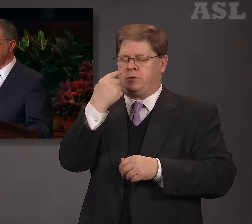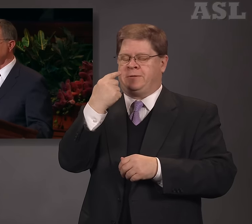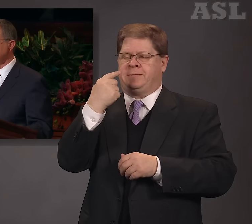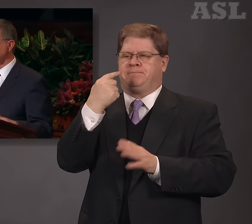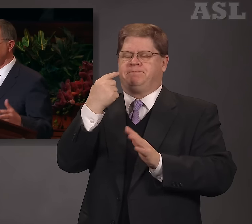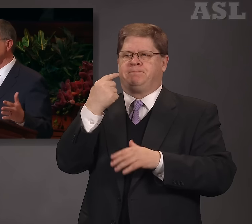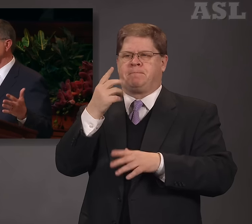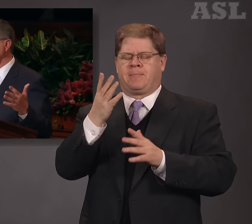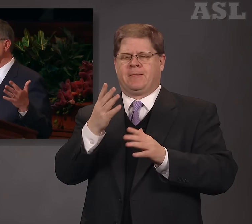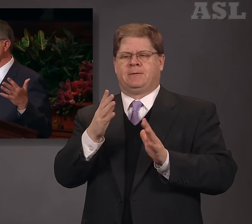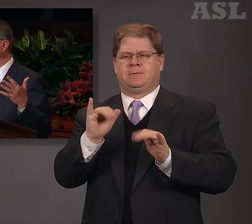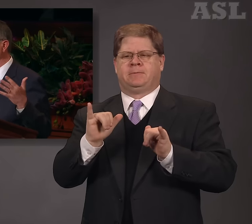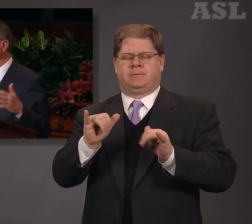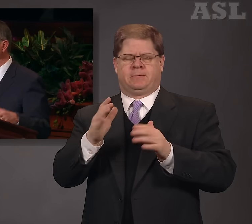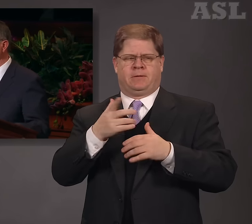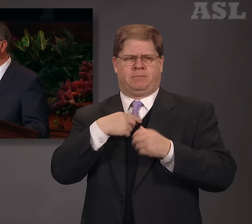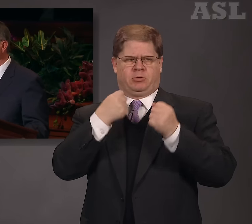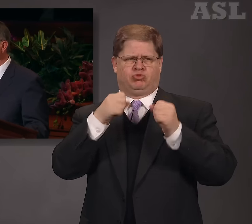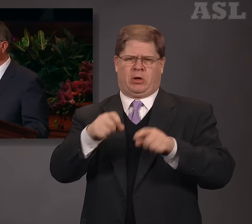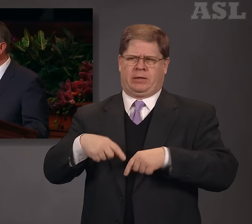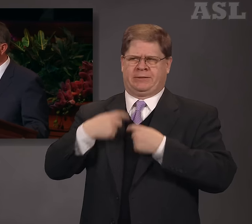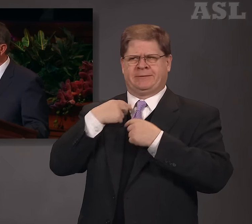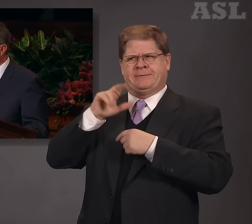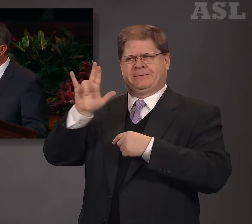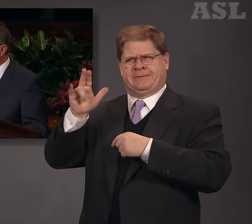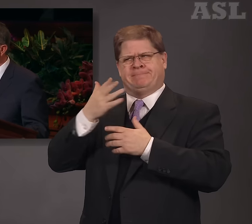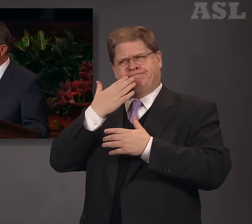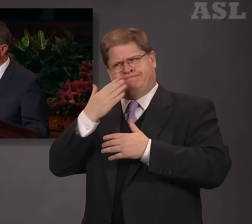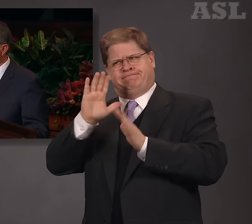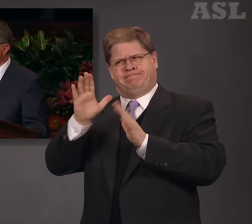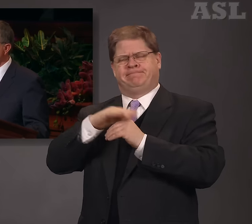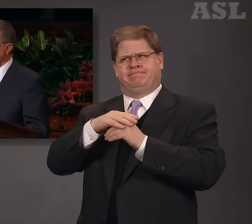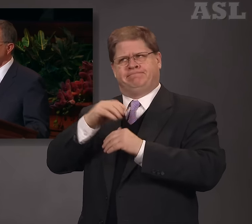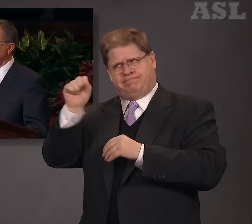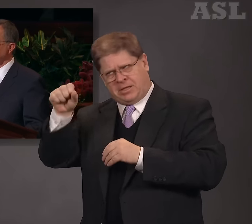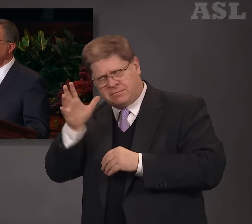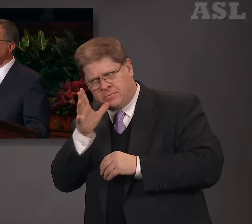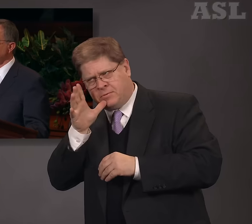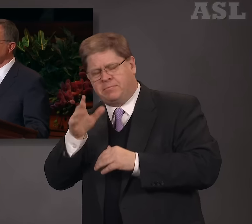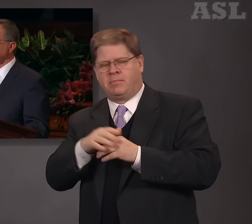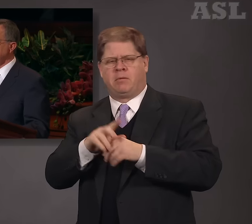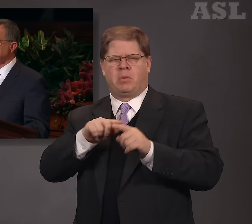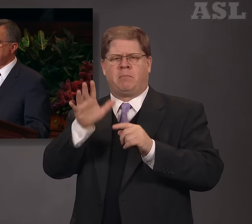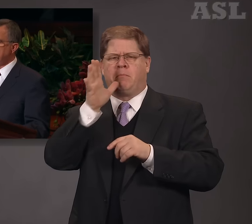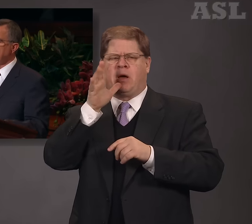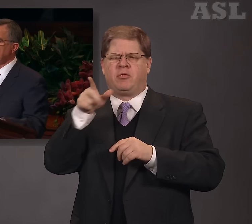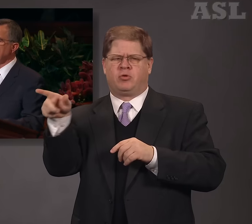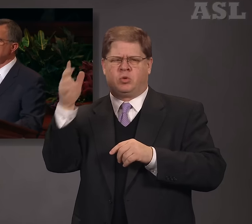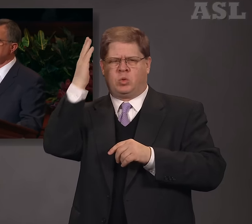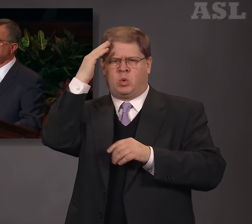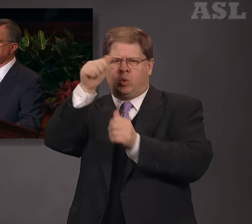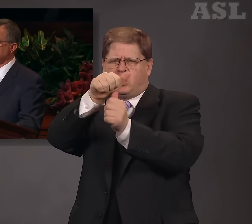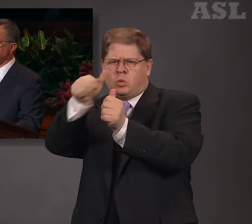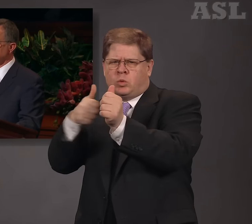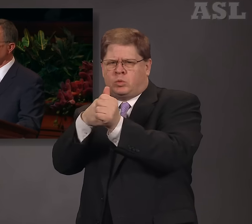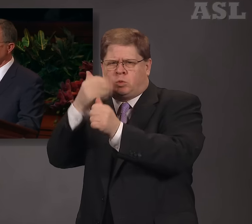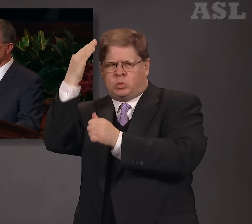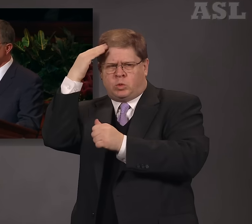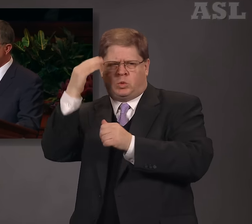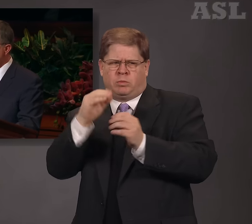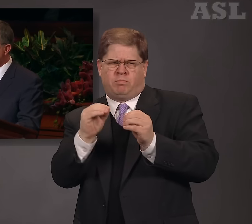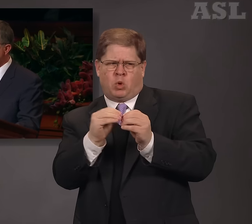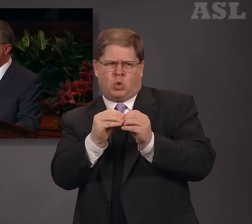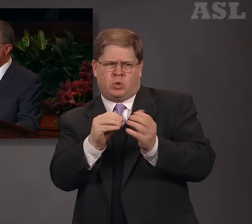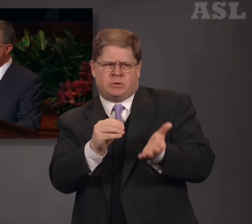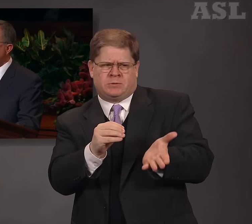me. I had always tried to be a good boy, and I thought that was enough. But my mother, like Lehi, knew that something more